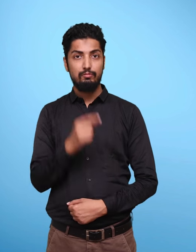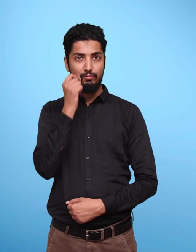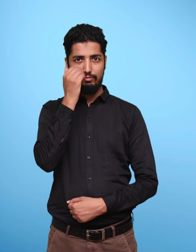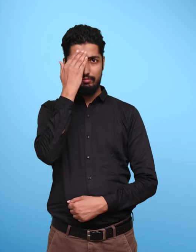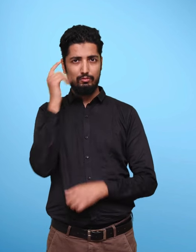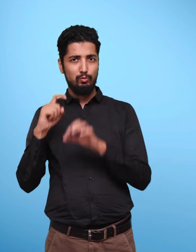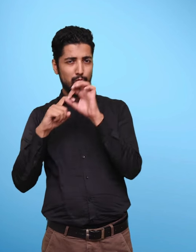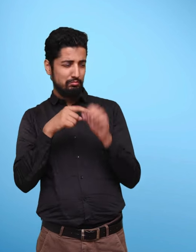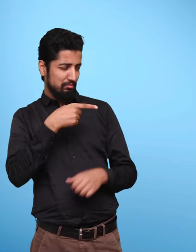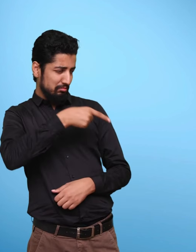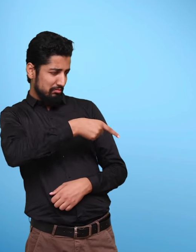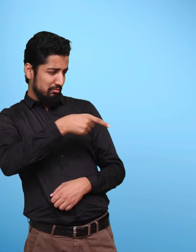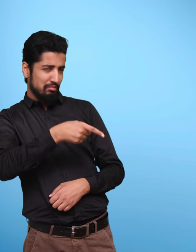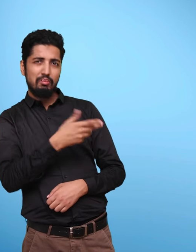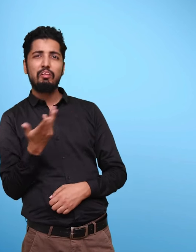Nitin. What are these?